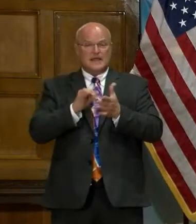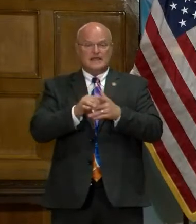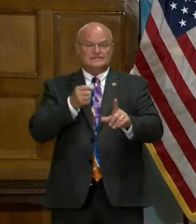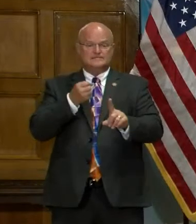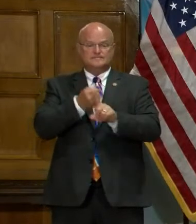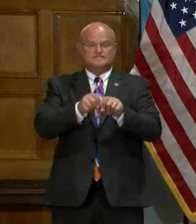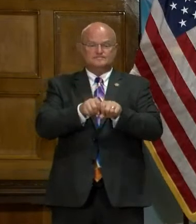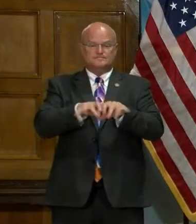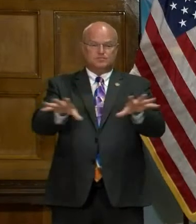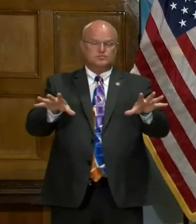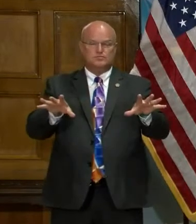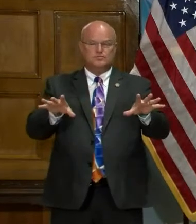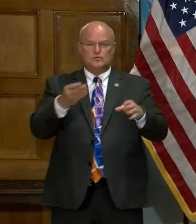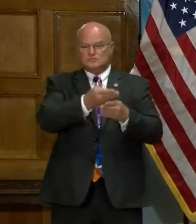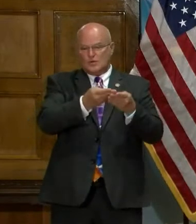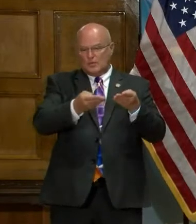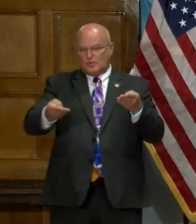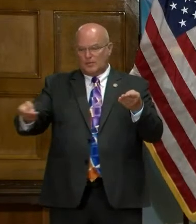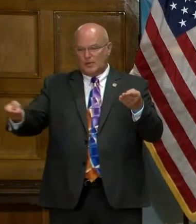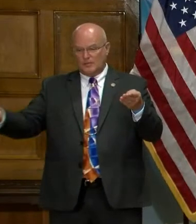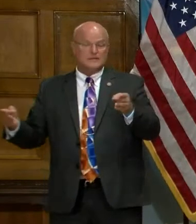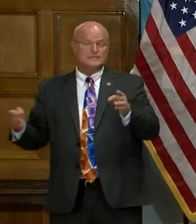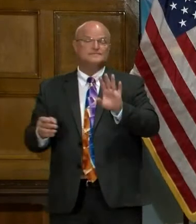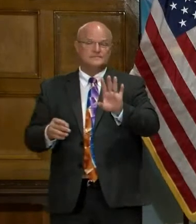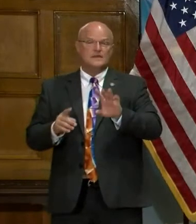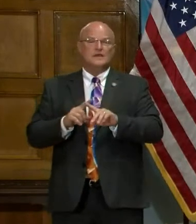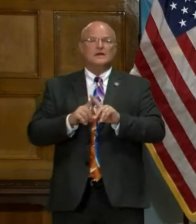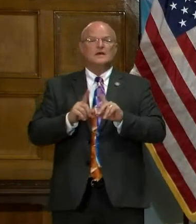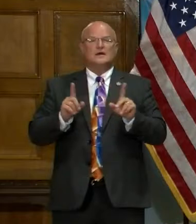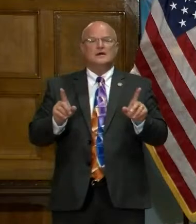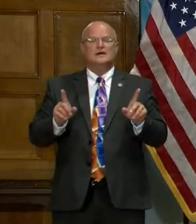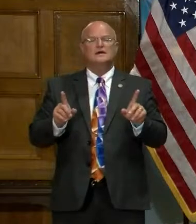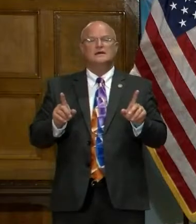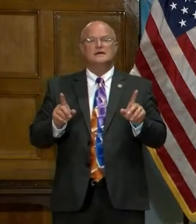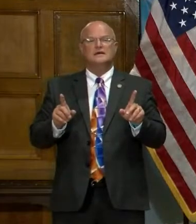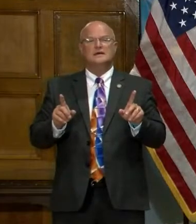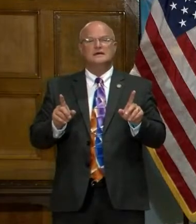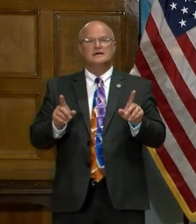they got it or that there's transmission going on.